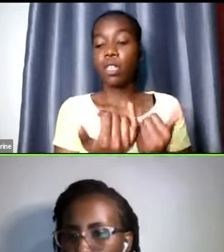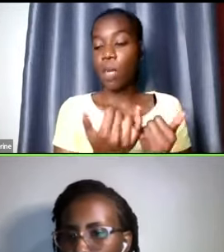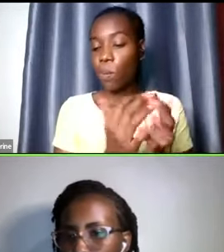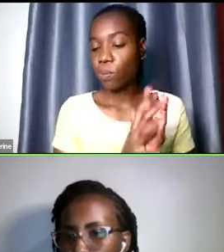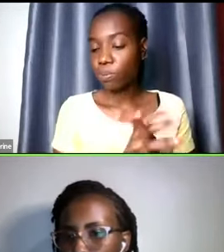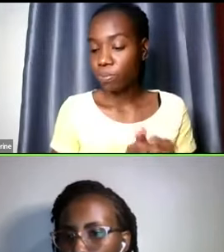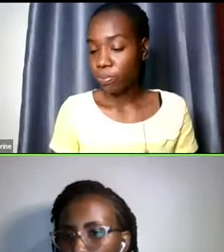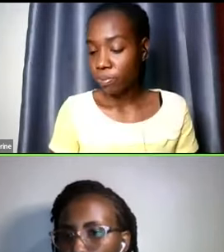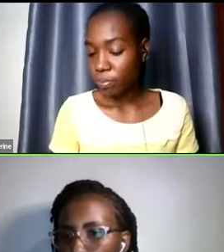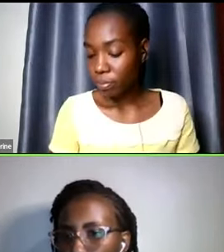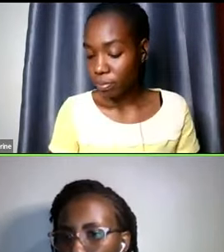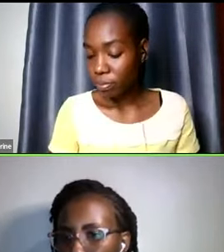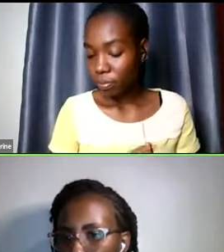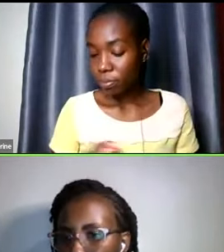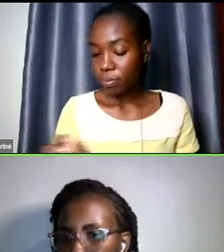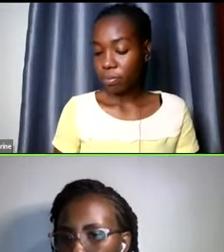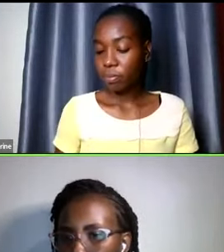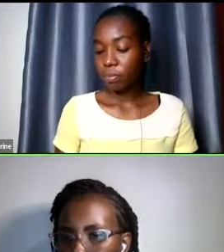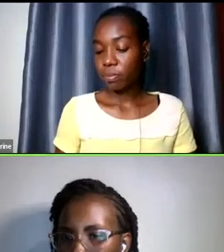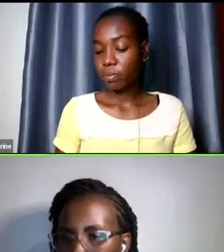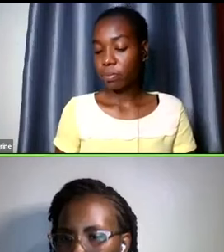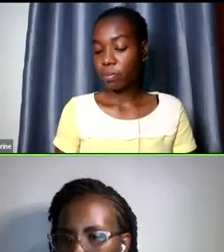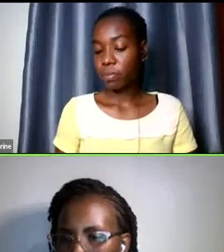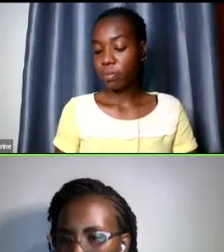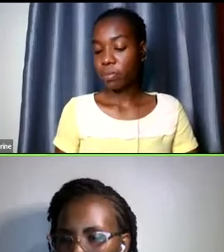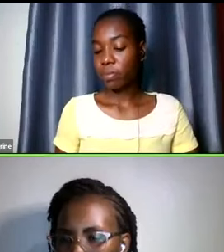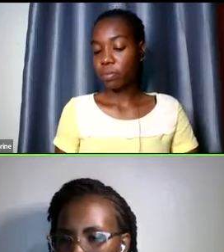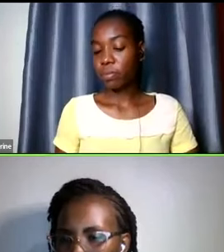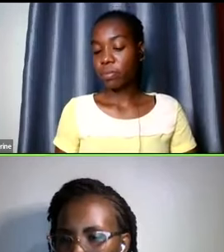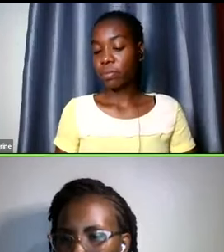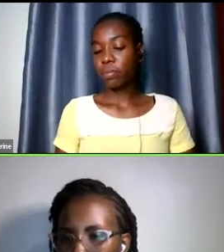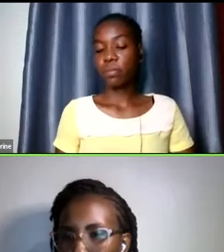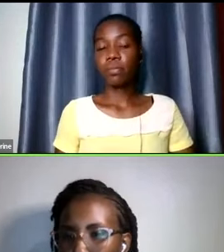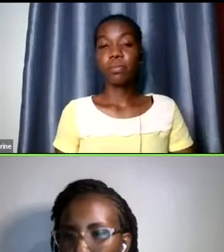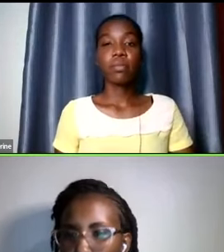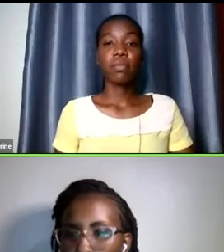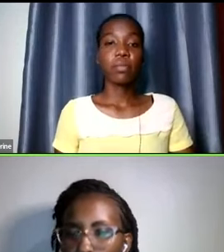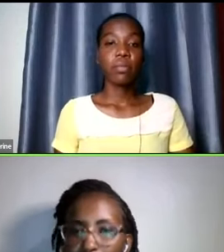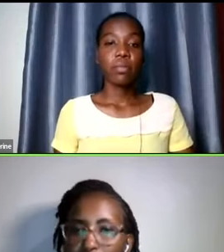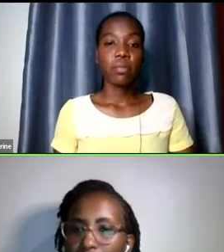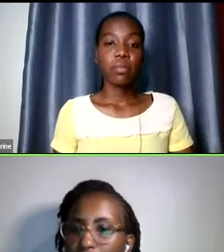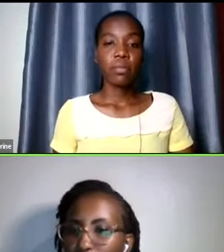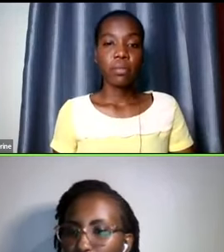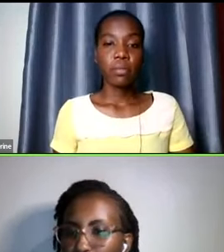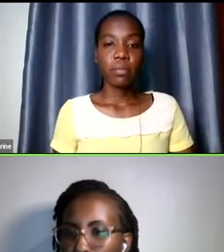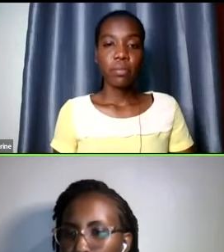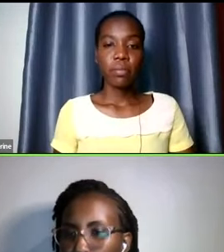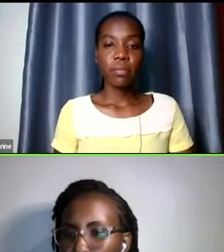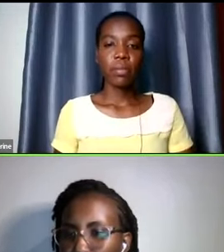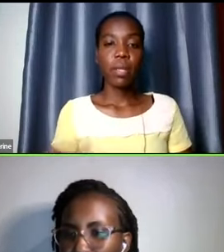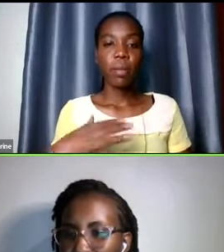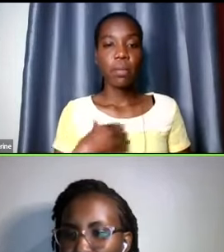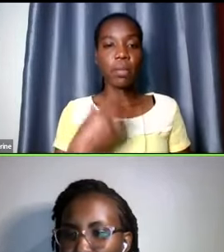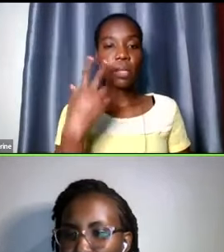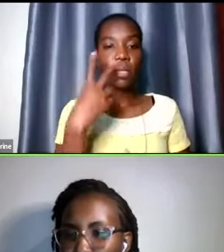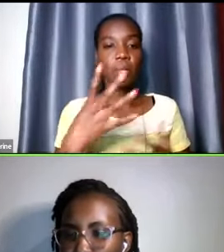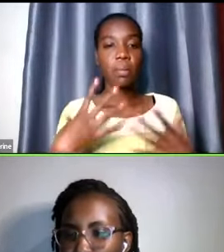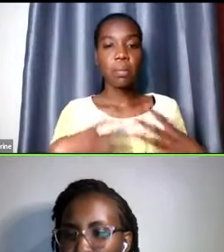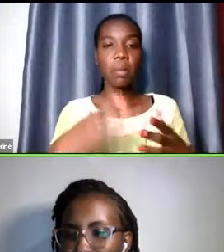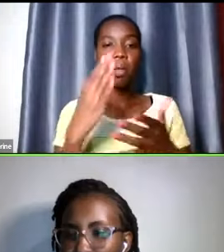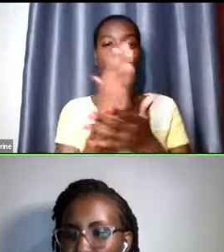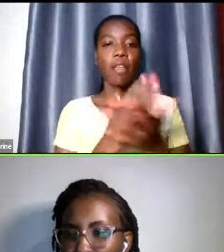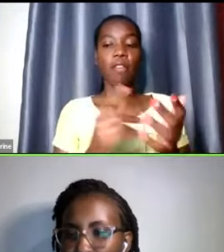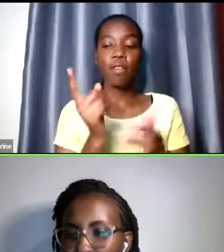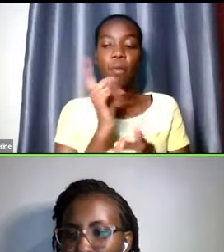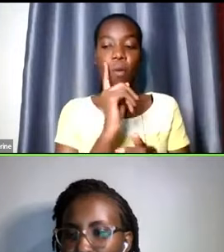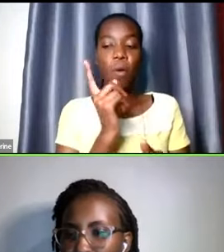that. And yeah, who else? What else? So I hope I'm seeing half of the people on this call tomorrow.